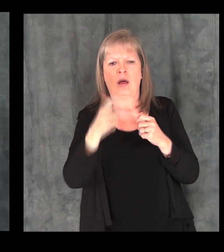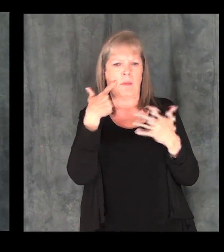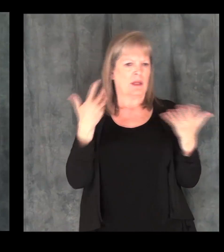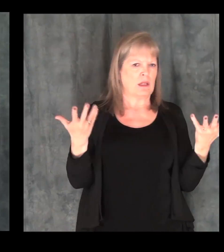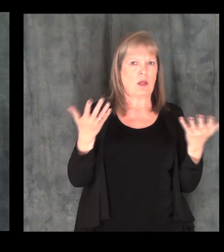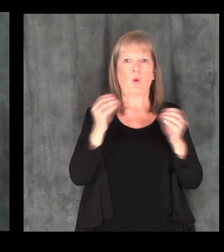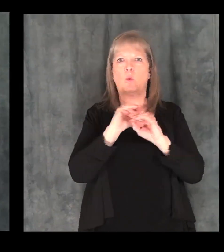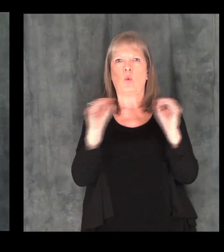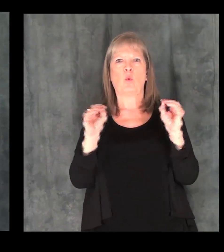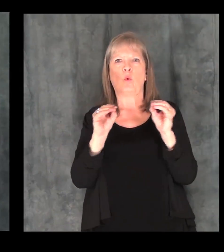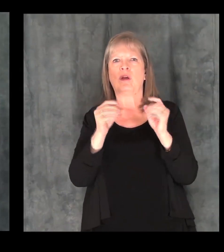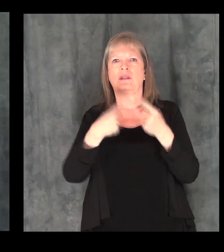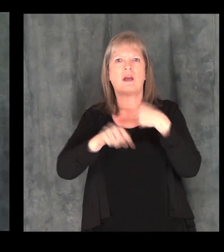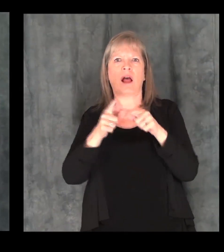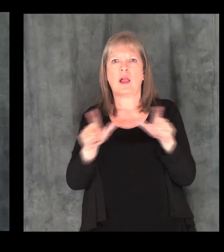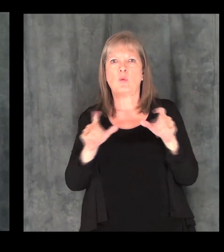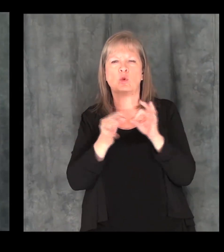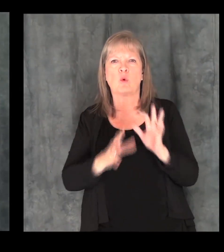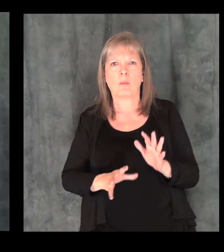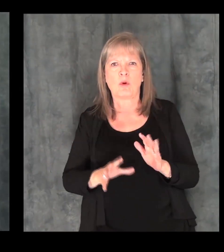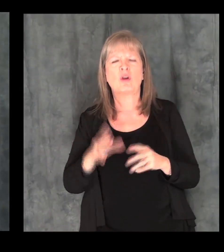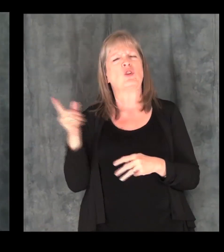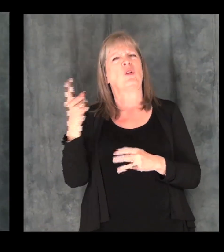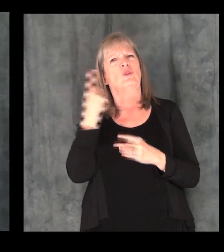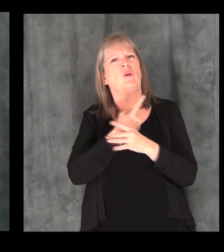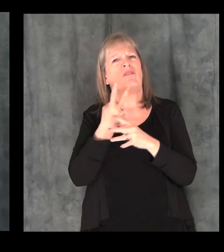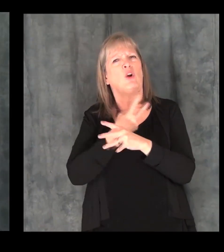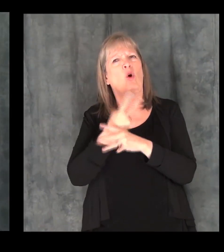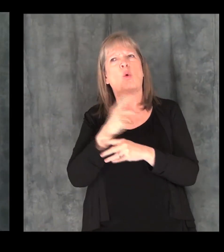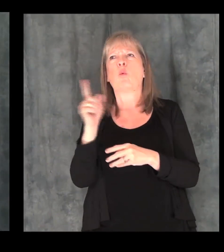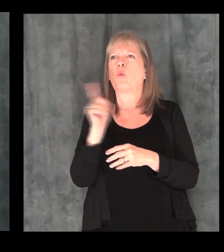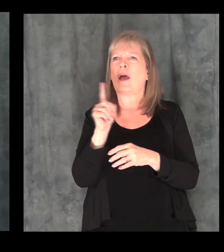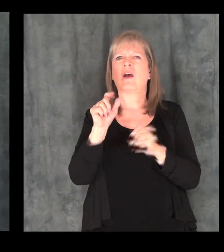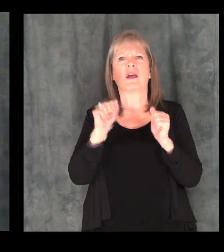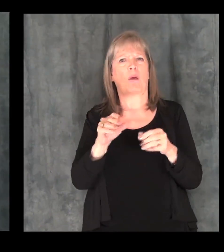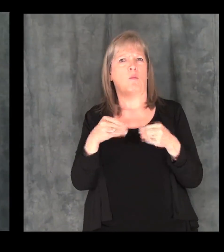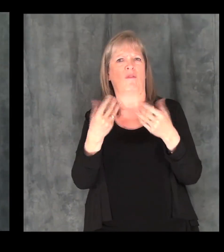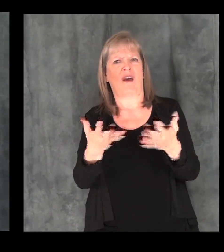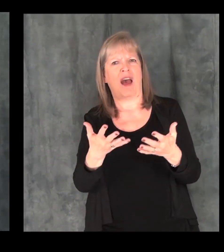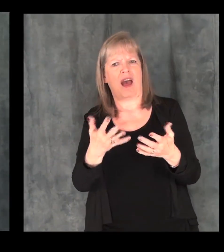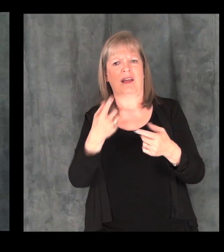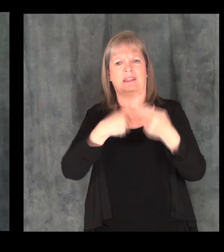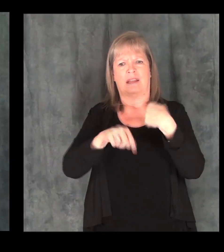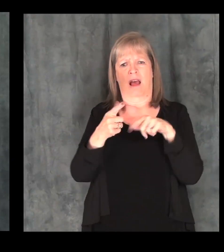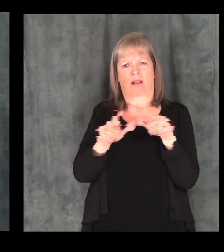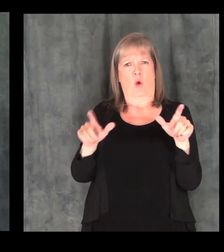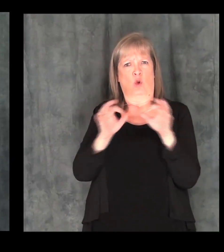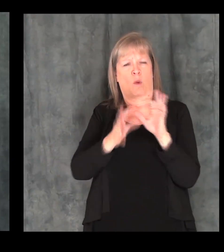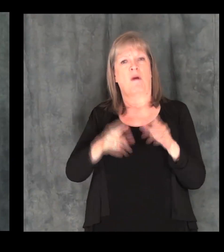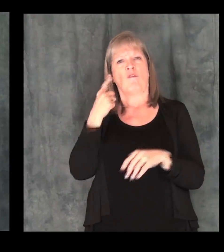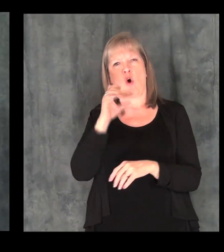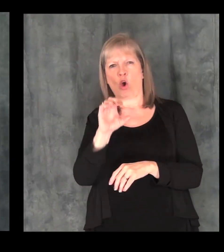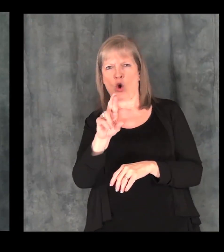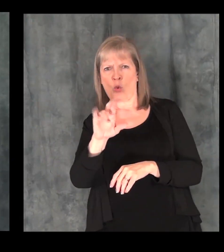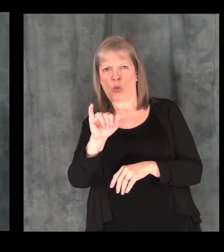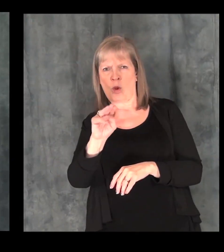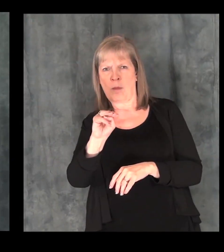sign language interpreting. So they wanted to look at whether they could provide sign language interpreting for criminal trials